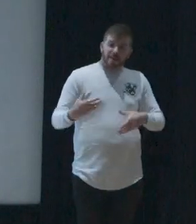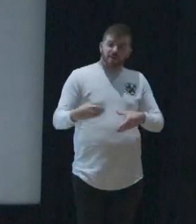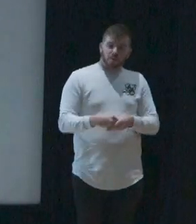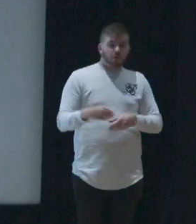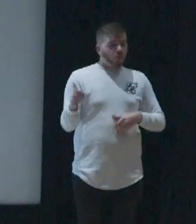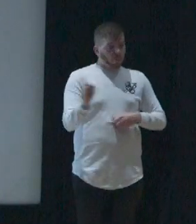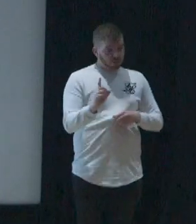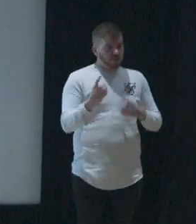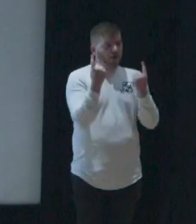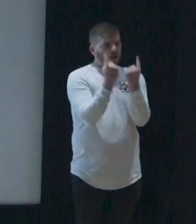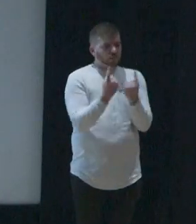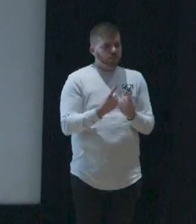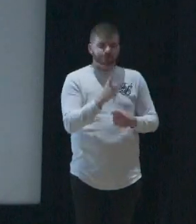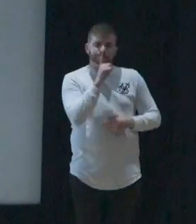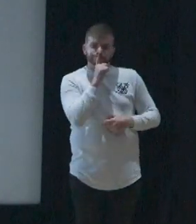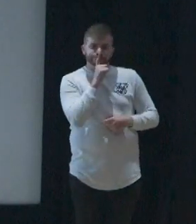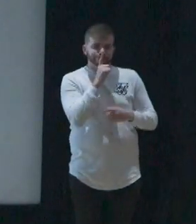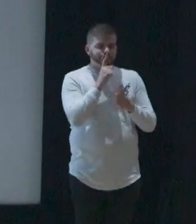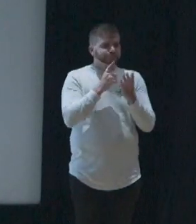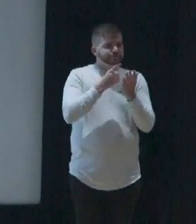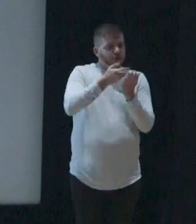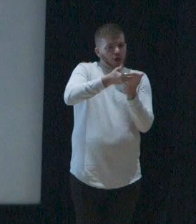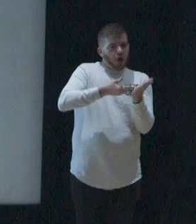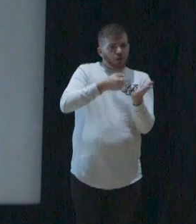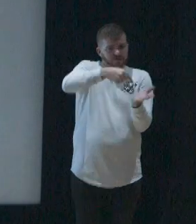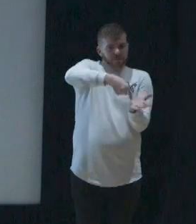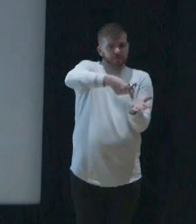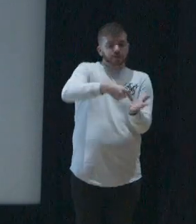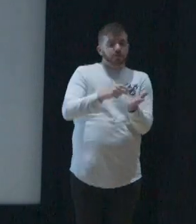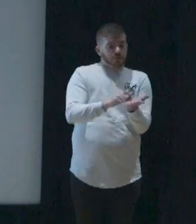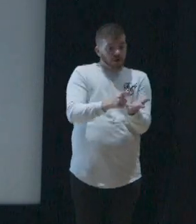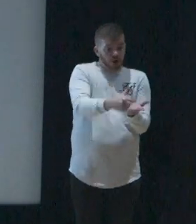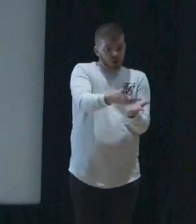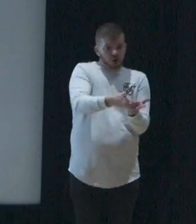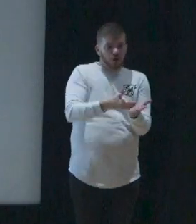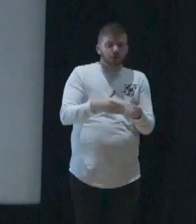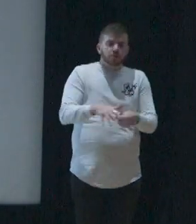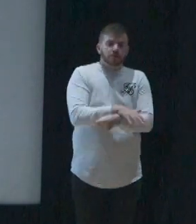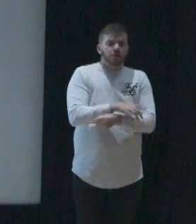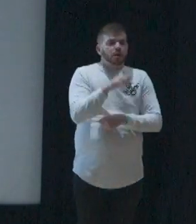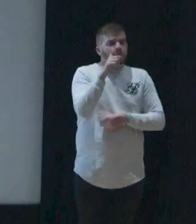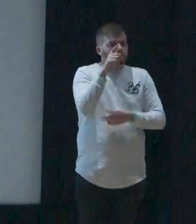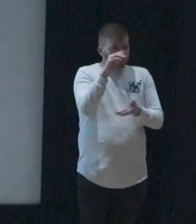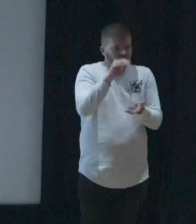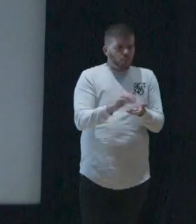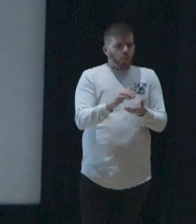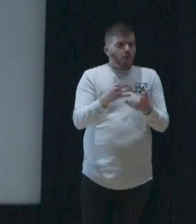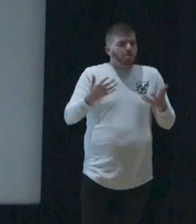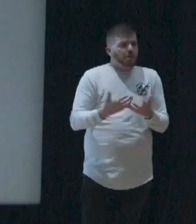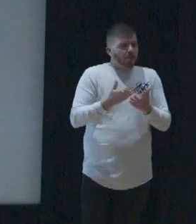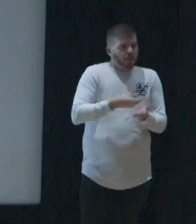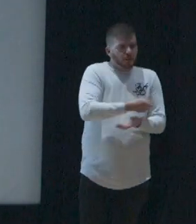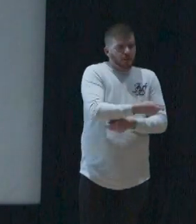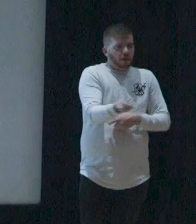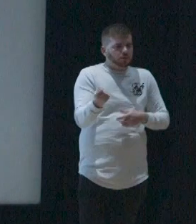involves items hidden under large cards. And the large cards cover smaller playable cards. In effect, this means that the large